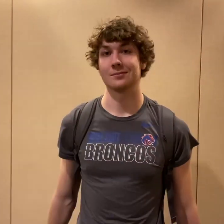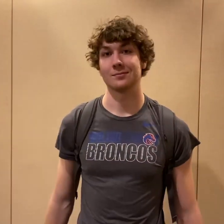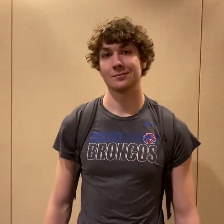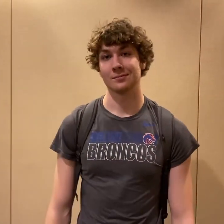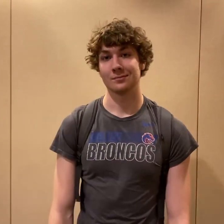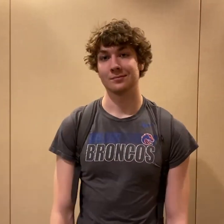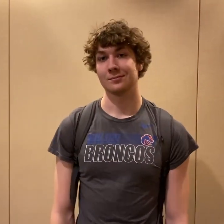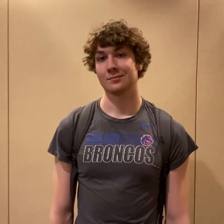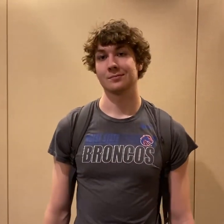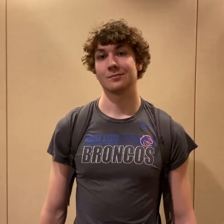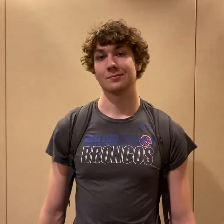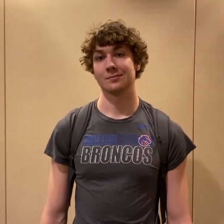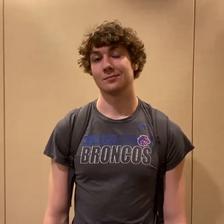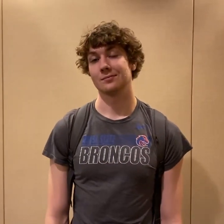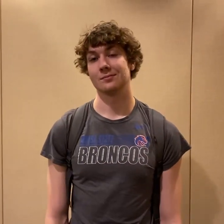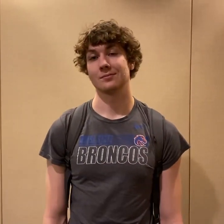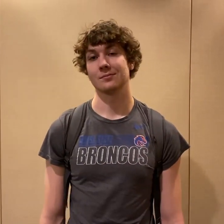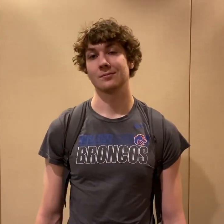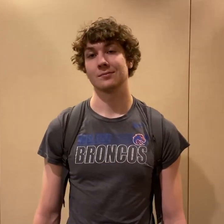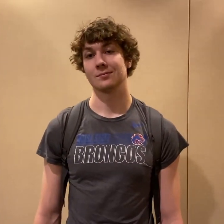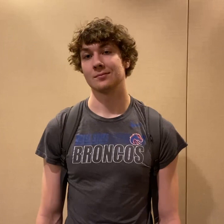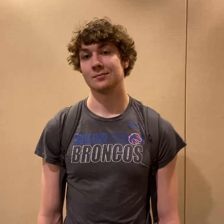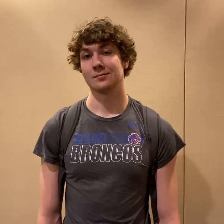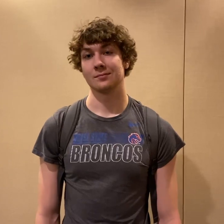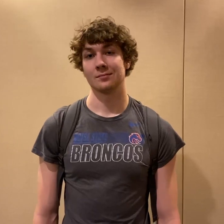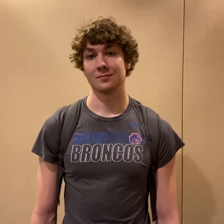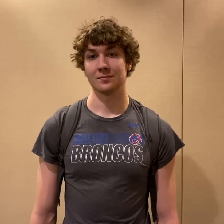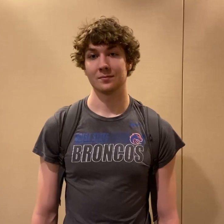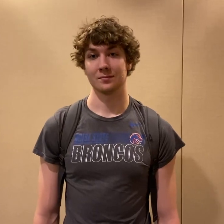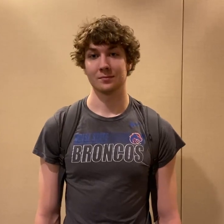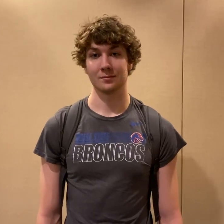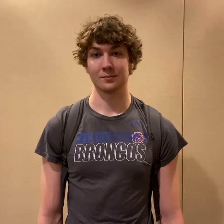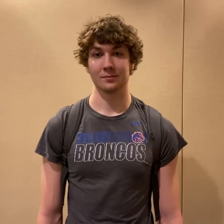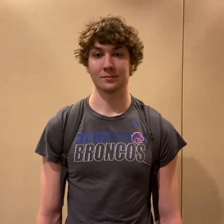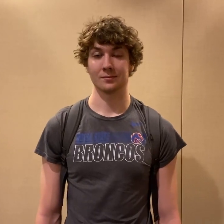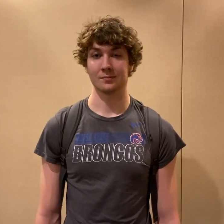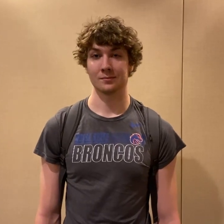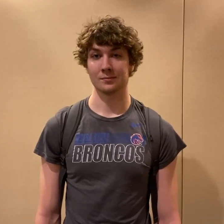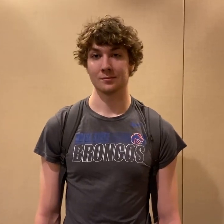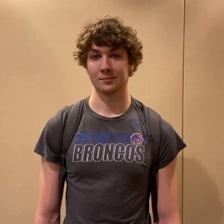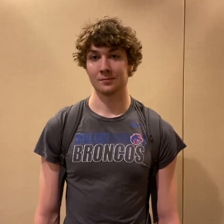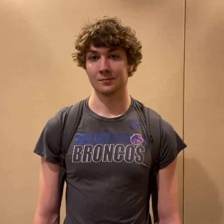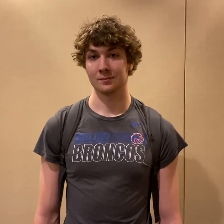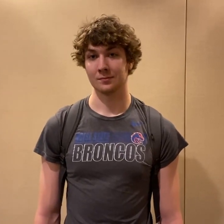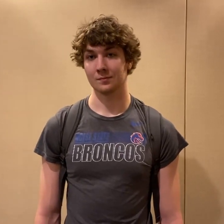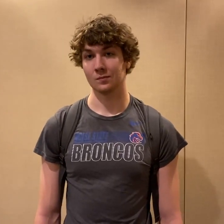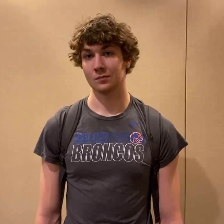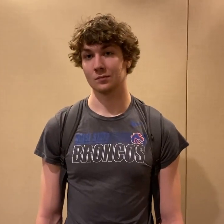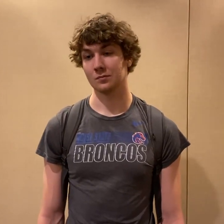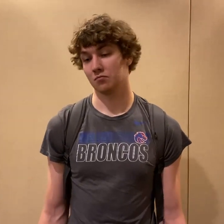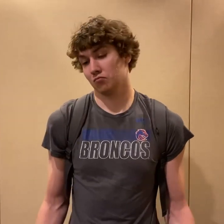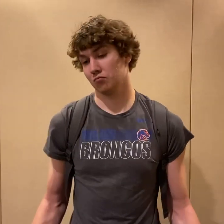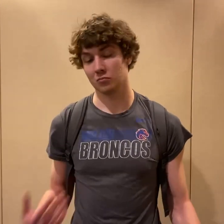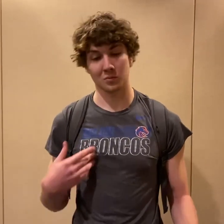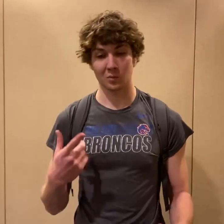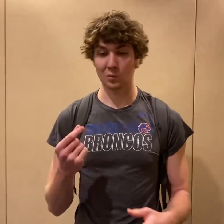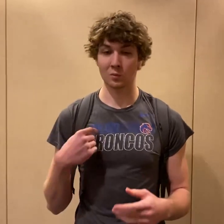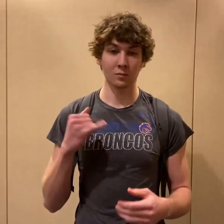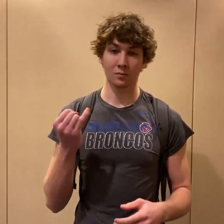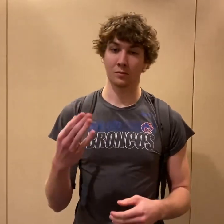about just for you getting a chance to get in there and contribute some and have a chance to, you know, help this team win? What's it been like for you? I'm just trying to